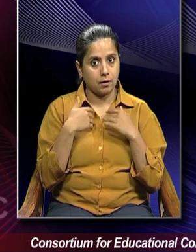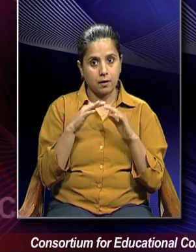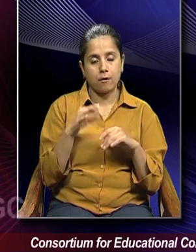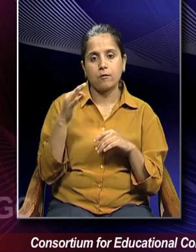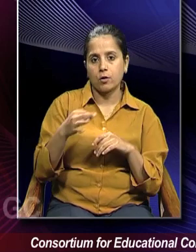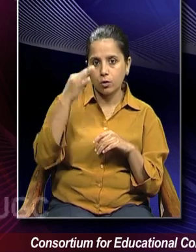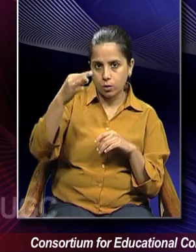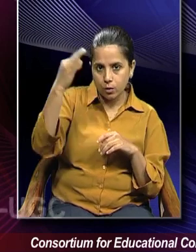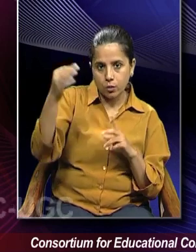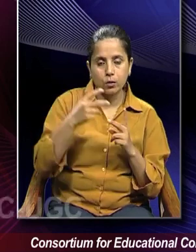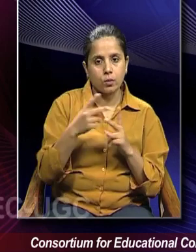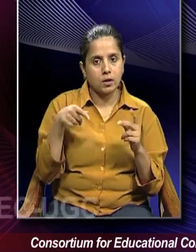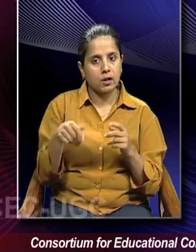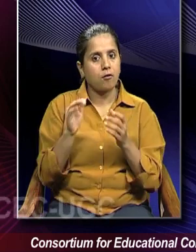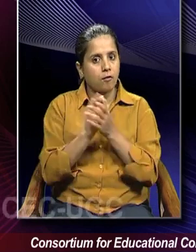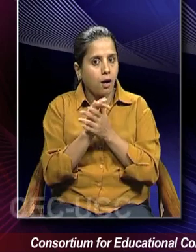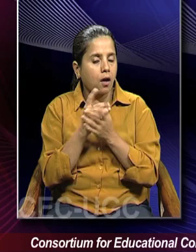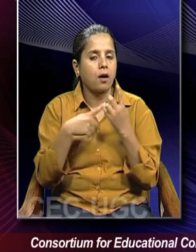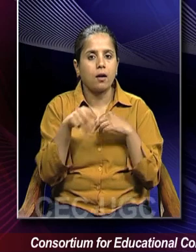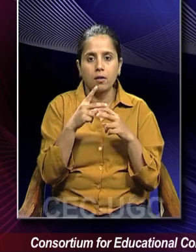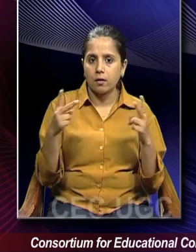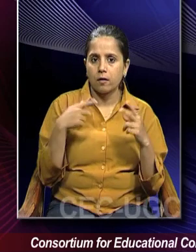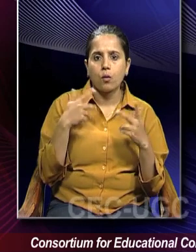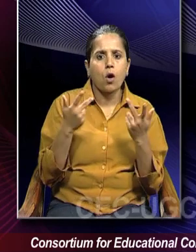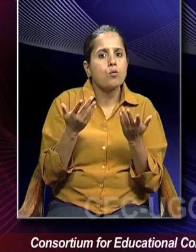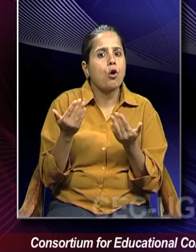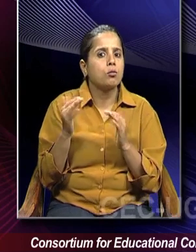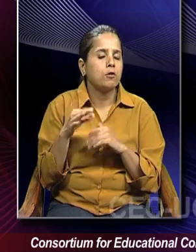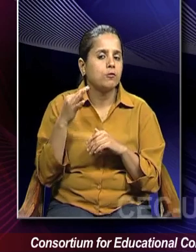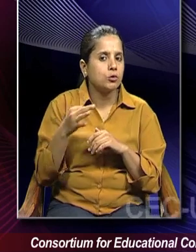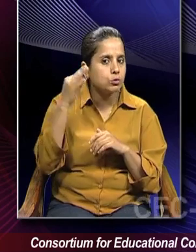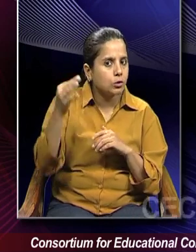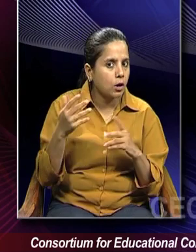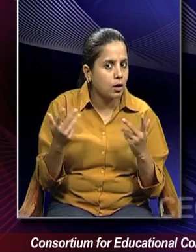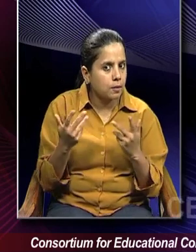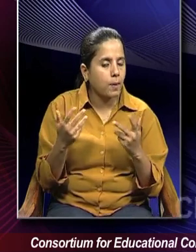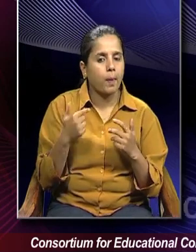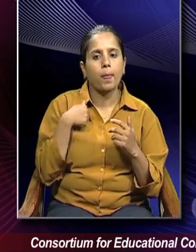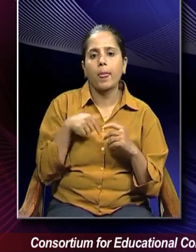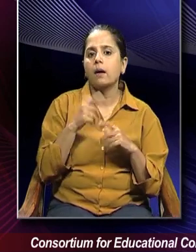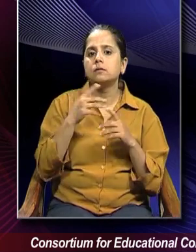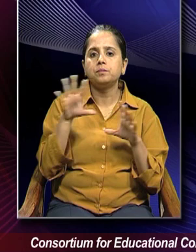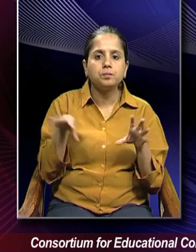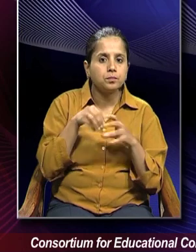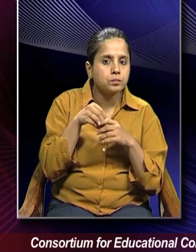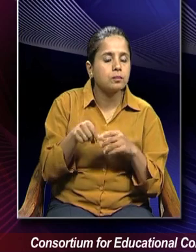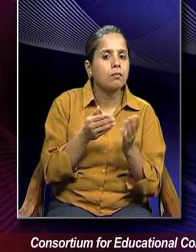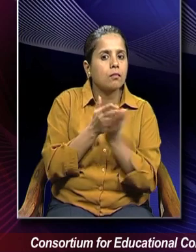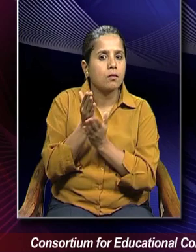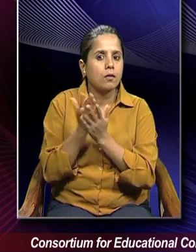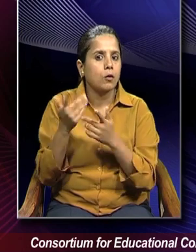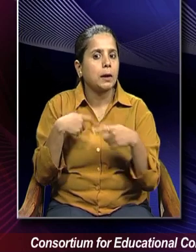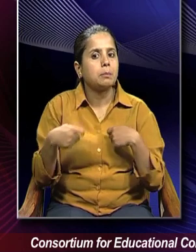future anticipated trends and events, that what could be the future trend, what would be the composition and direction of